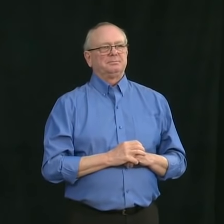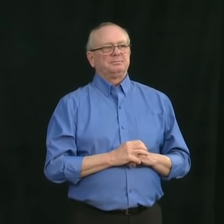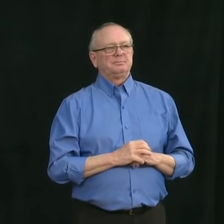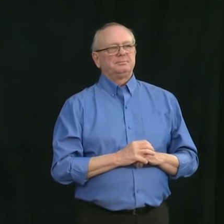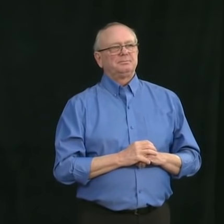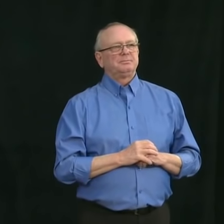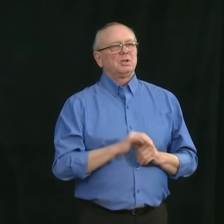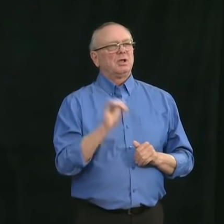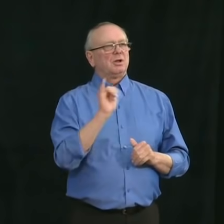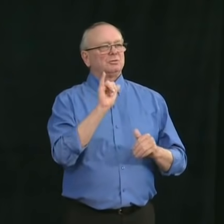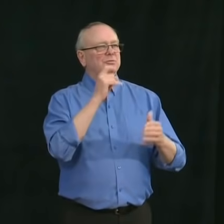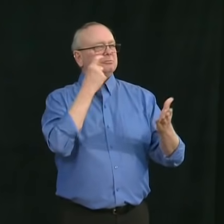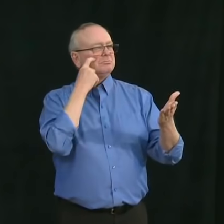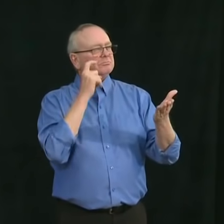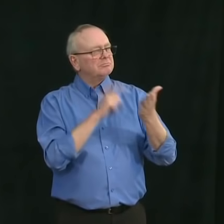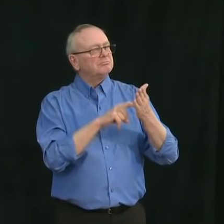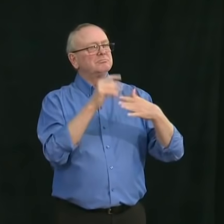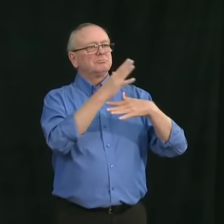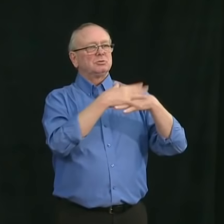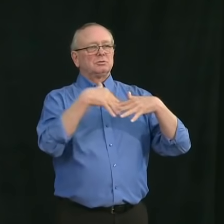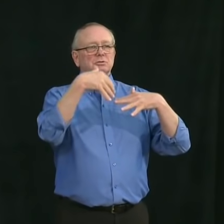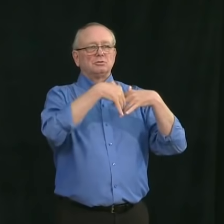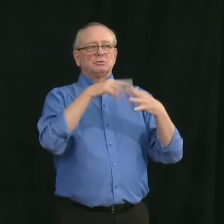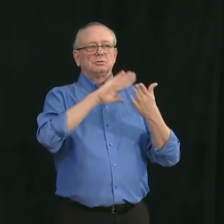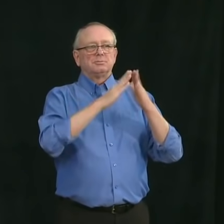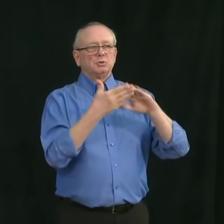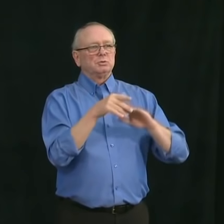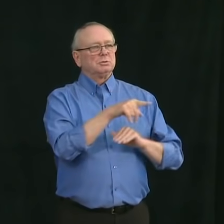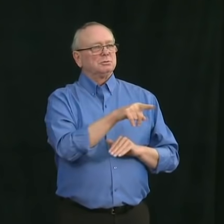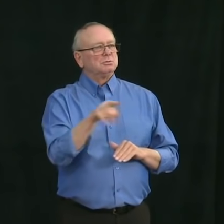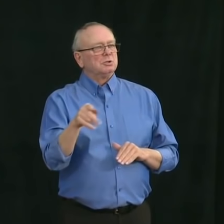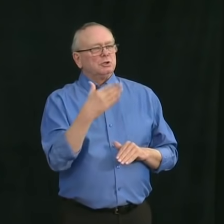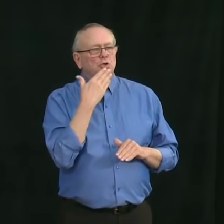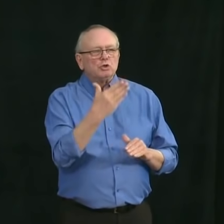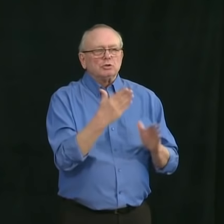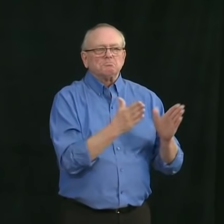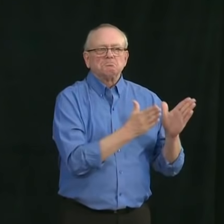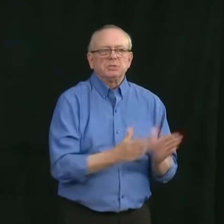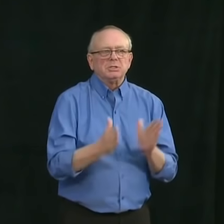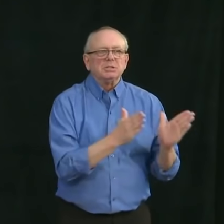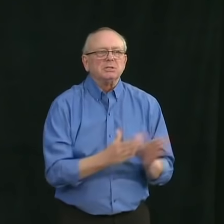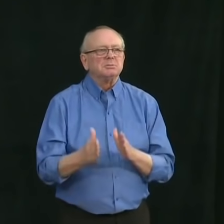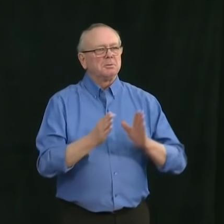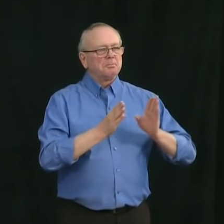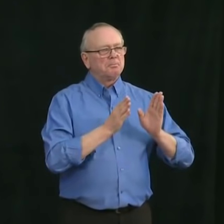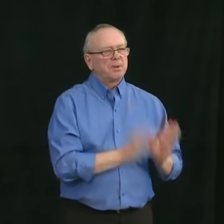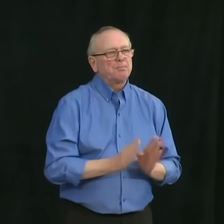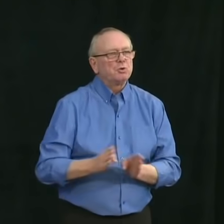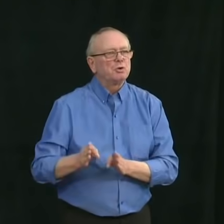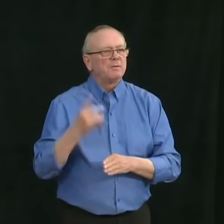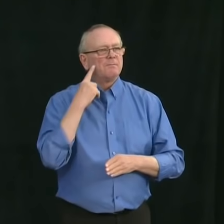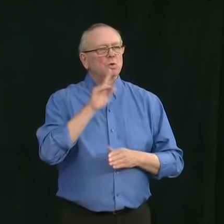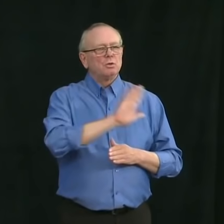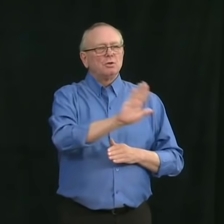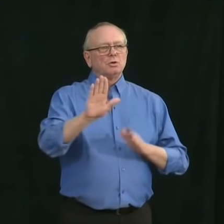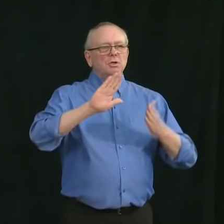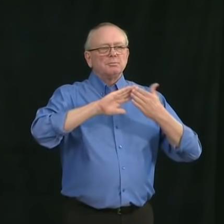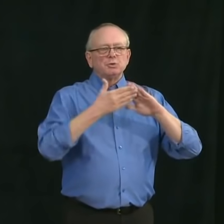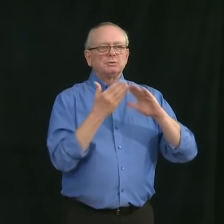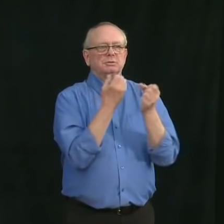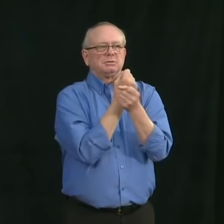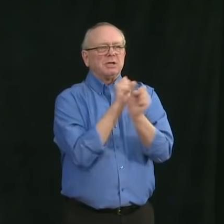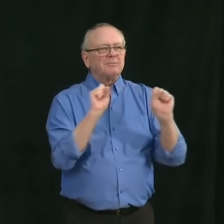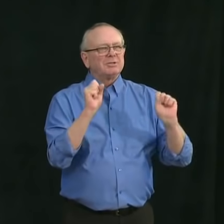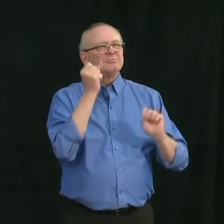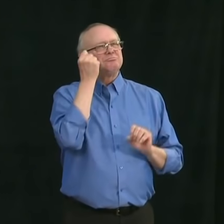communities to keep members as safe as possible. Unfortunately, even with the best preparedness, infections can still occur. I'm